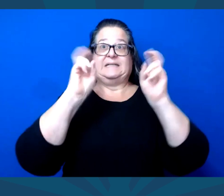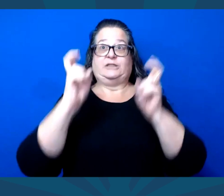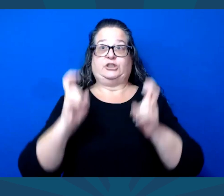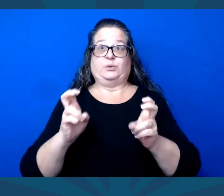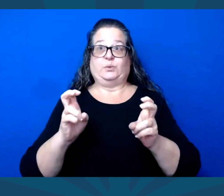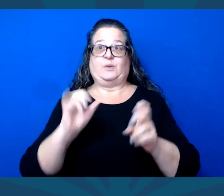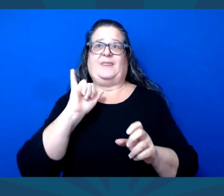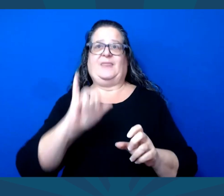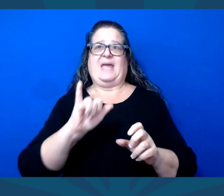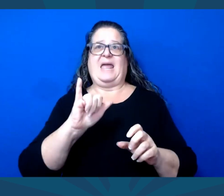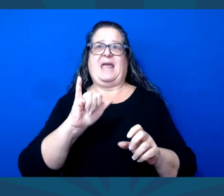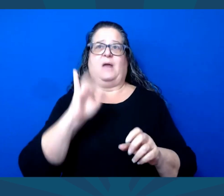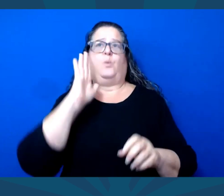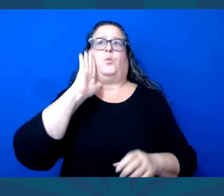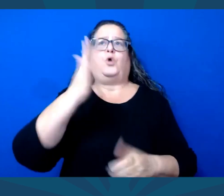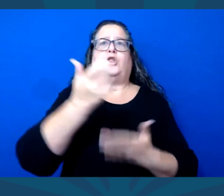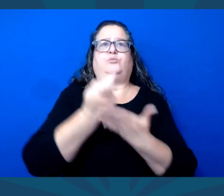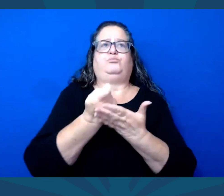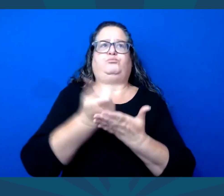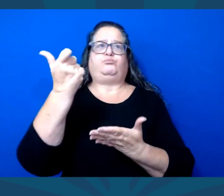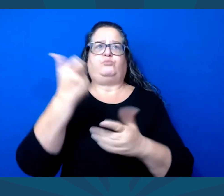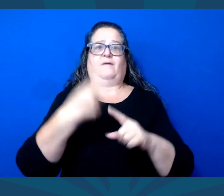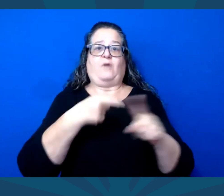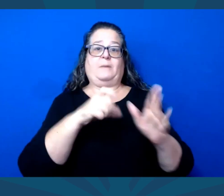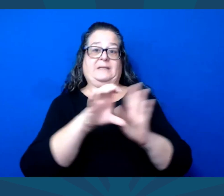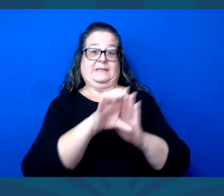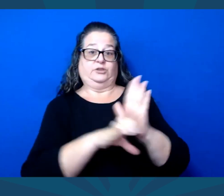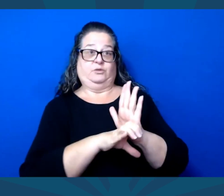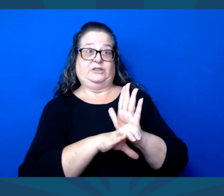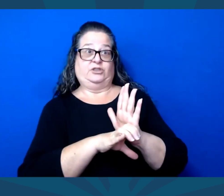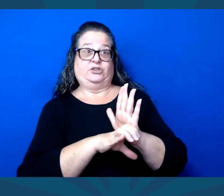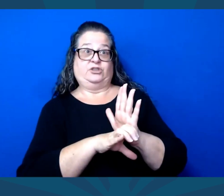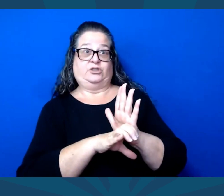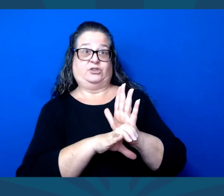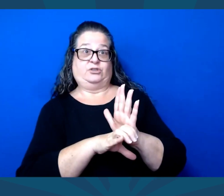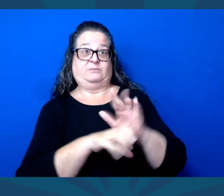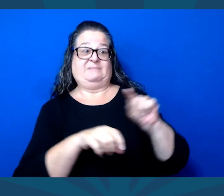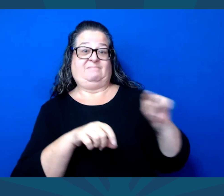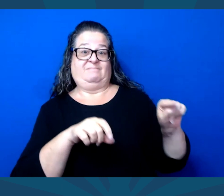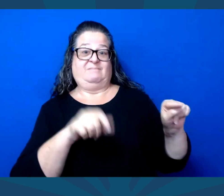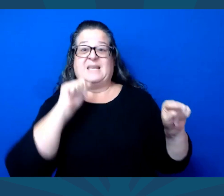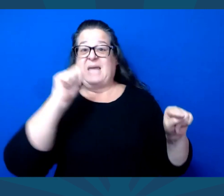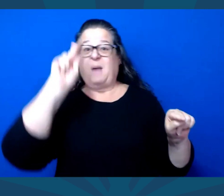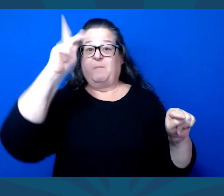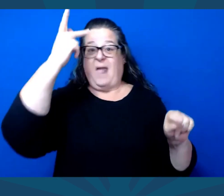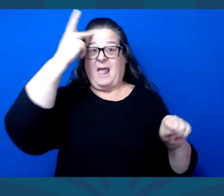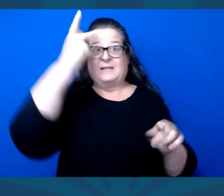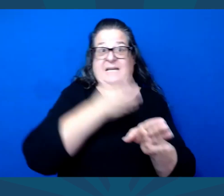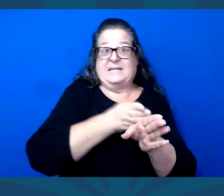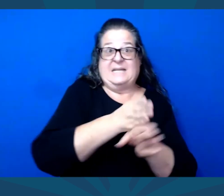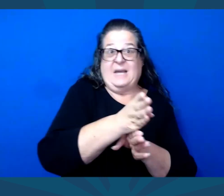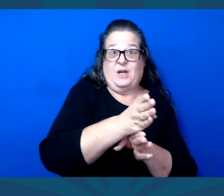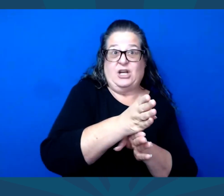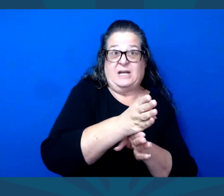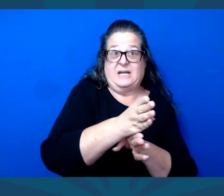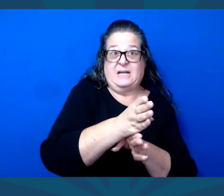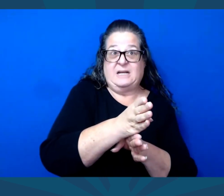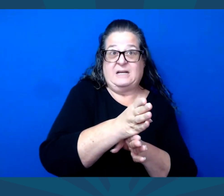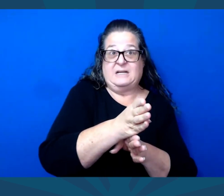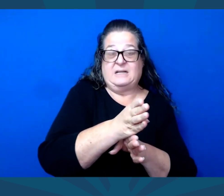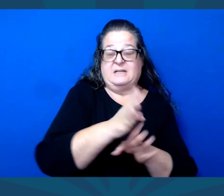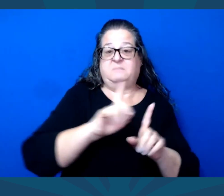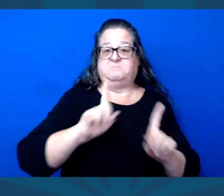This campaign is about all or nothing when it comes to our inalienable rights. I will